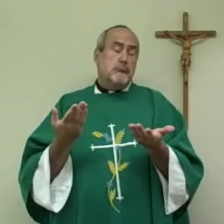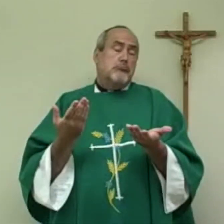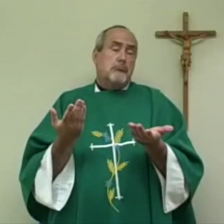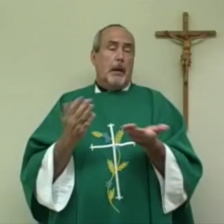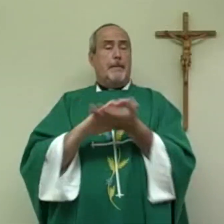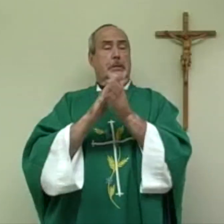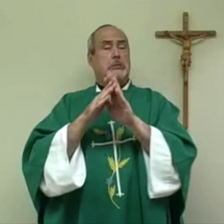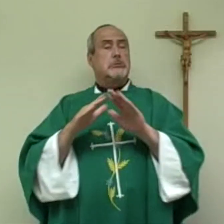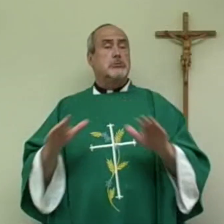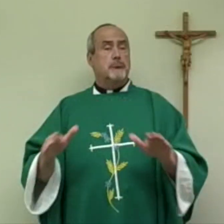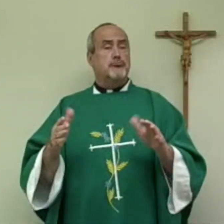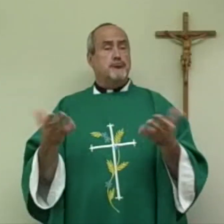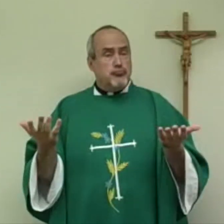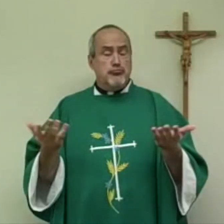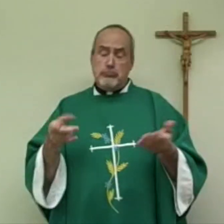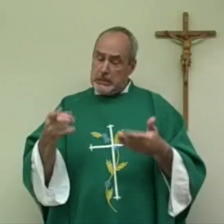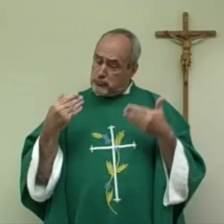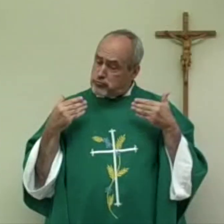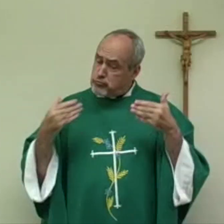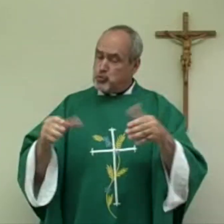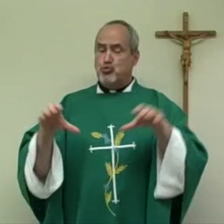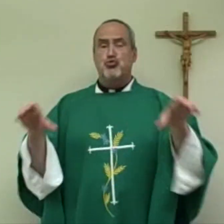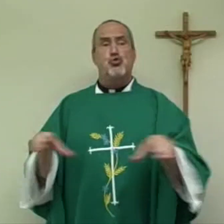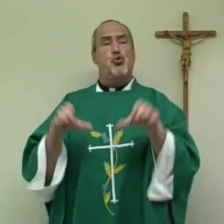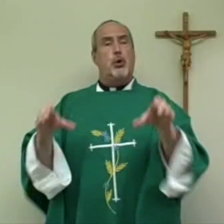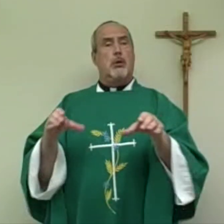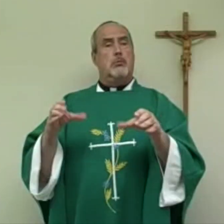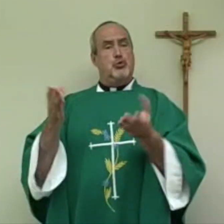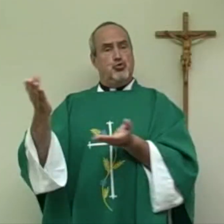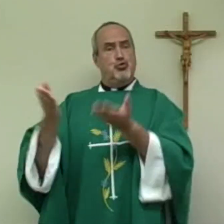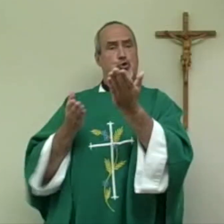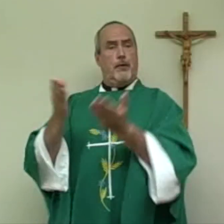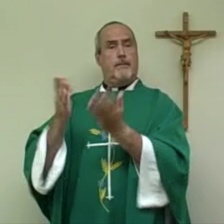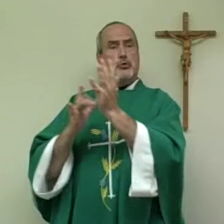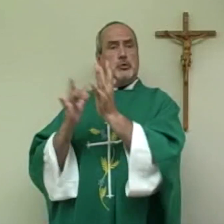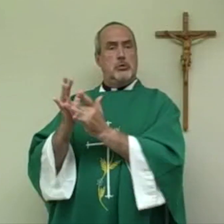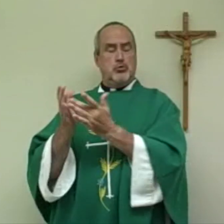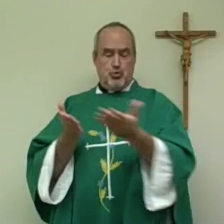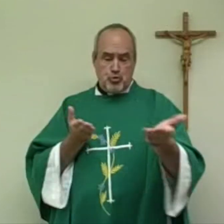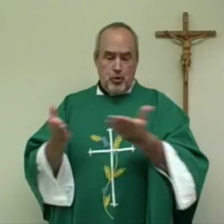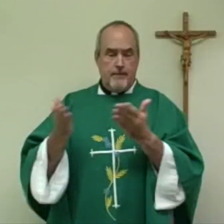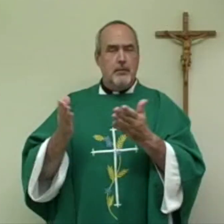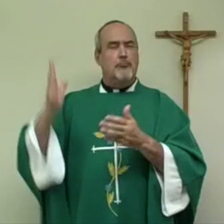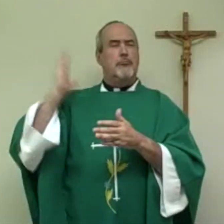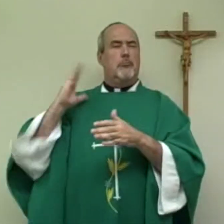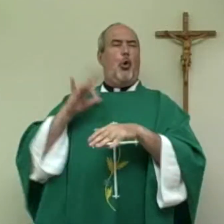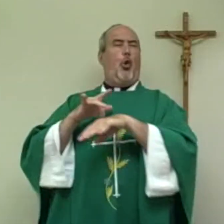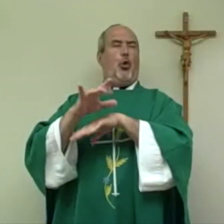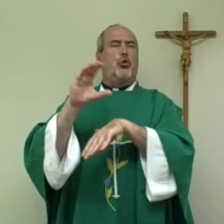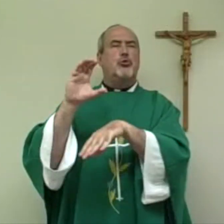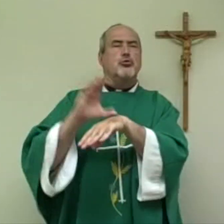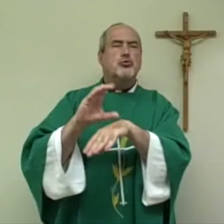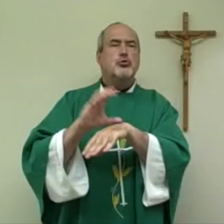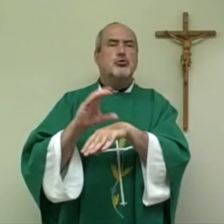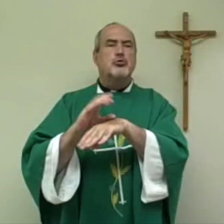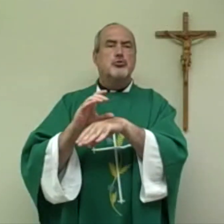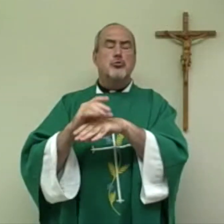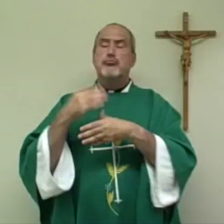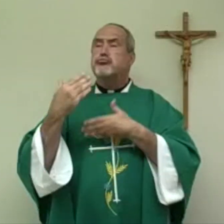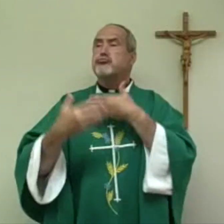at peace with it in the end. And he went ahead and served Jesus. And he served the